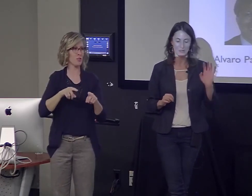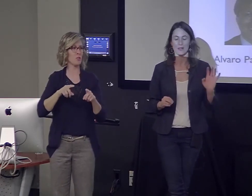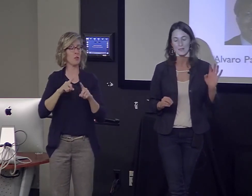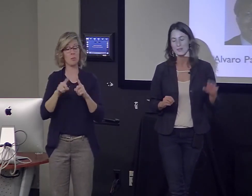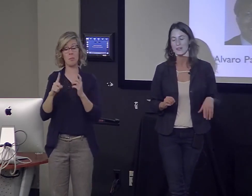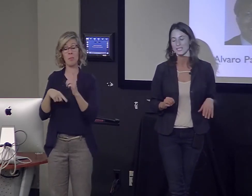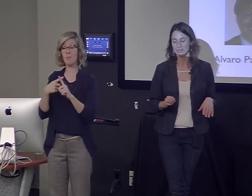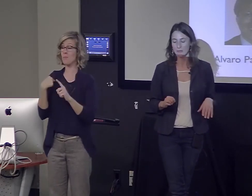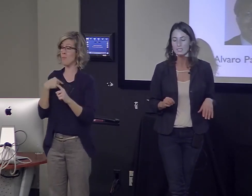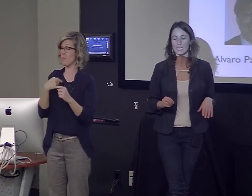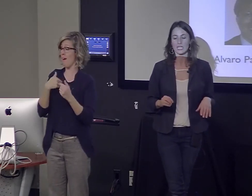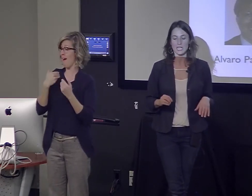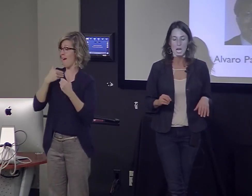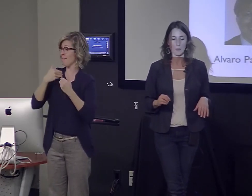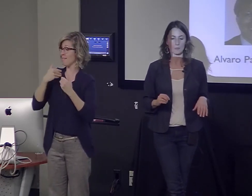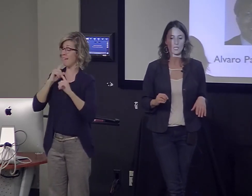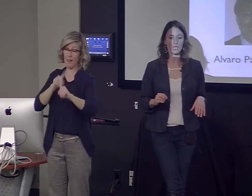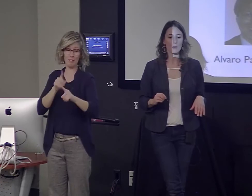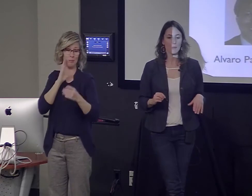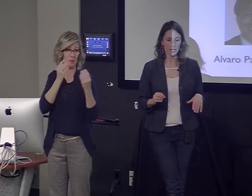but once we do, I'll let you know.